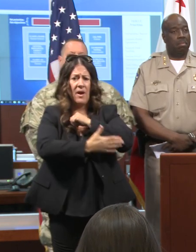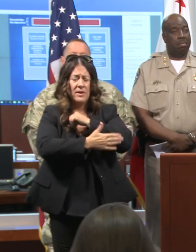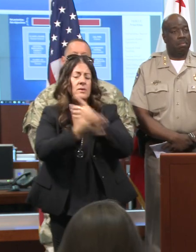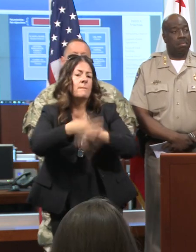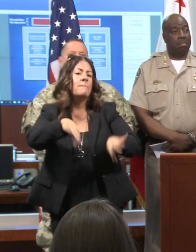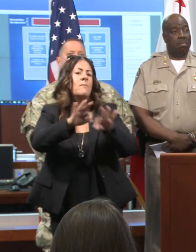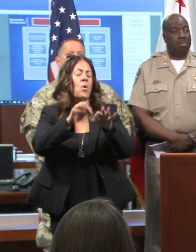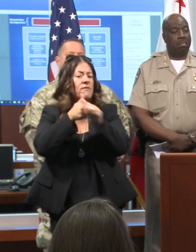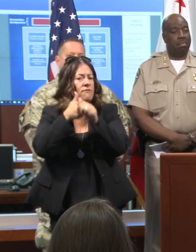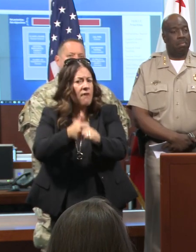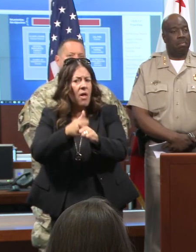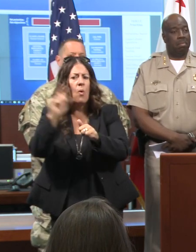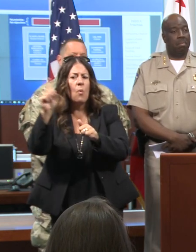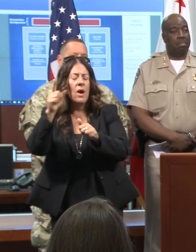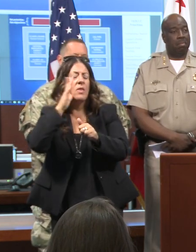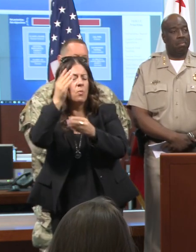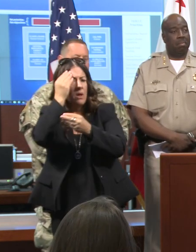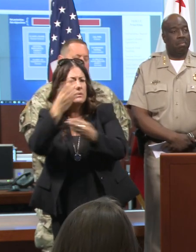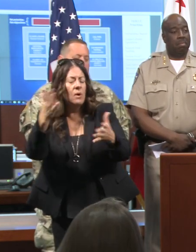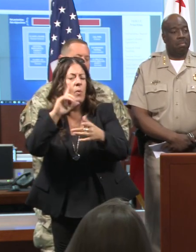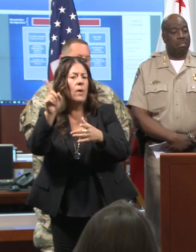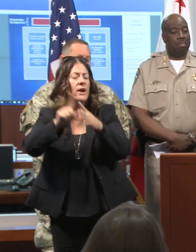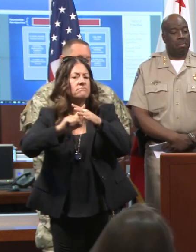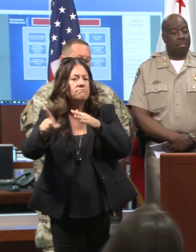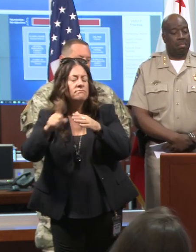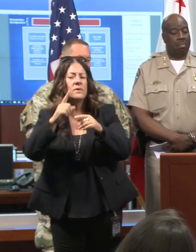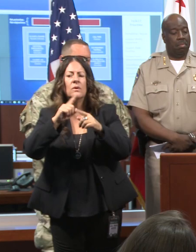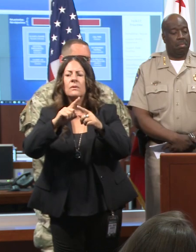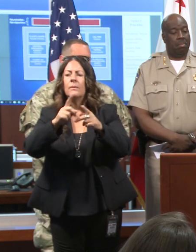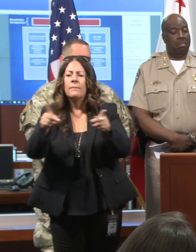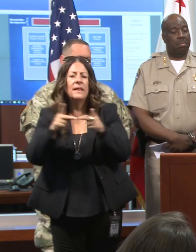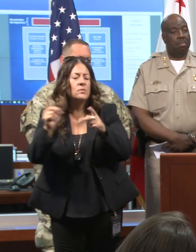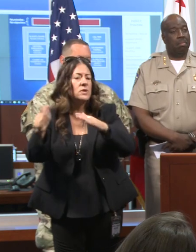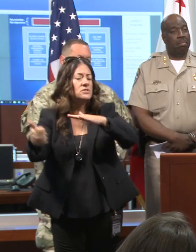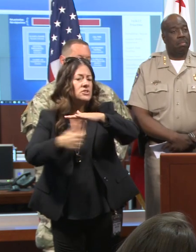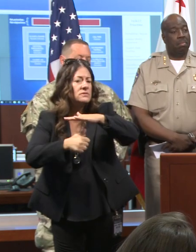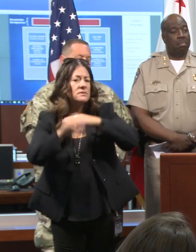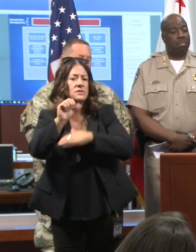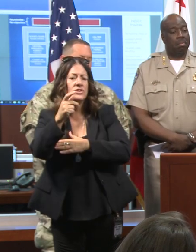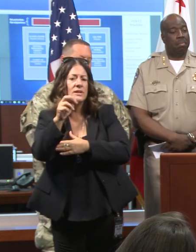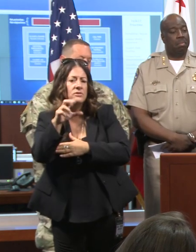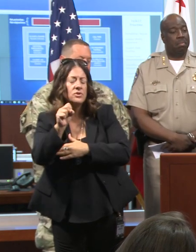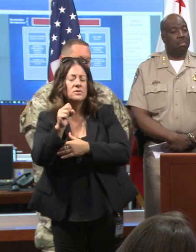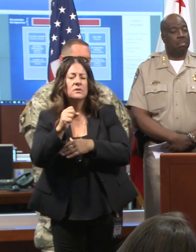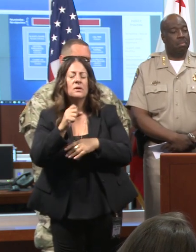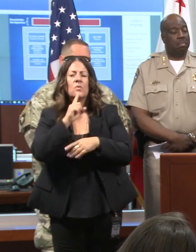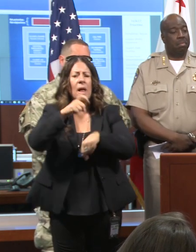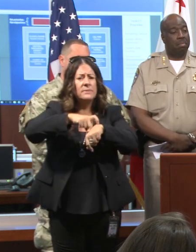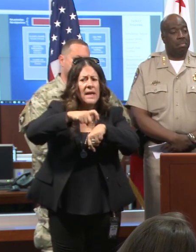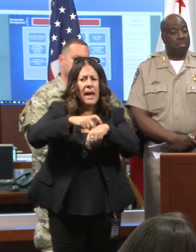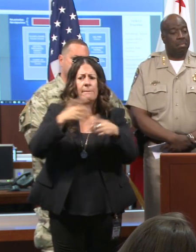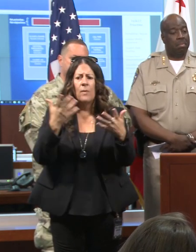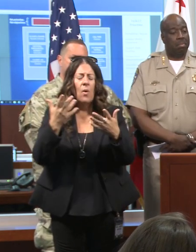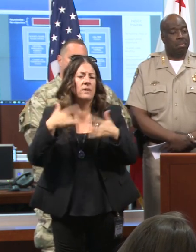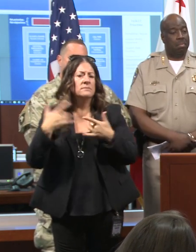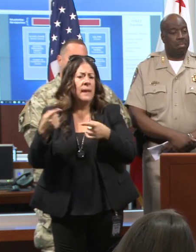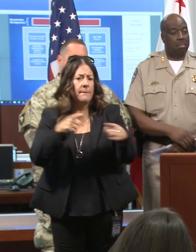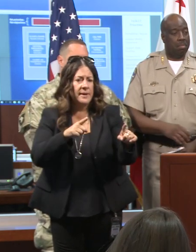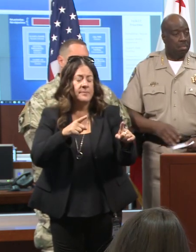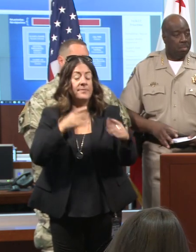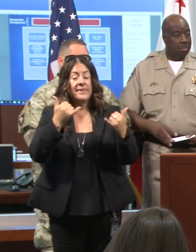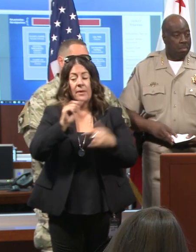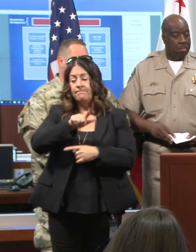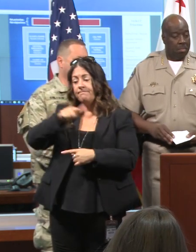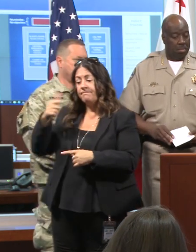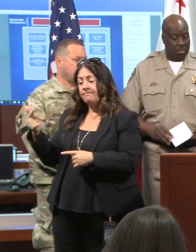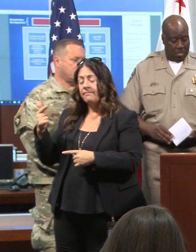on evacuations, shelters, and current real-time fire information can be obtained. So with that, I'd like to turn it